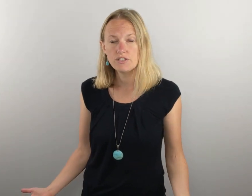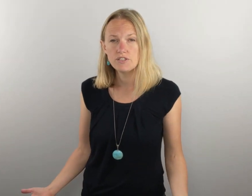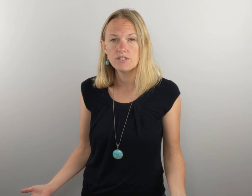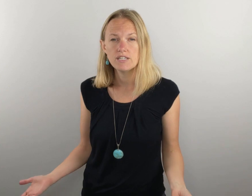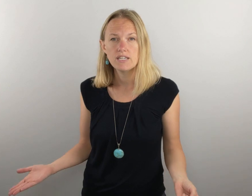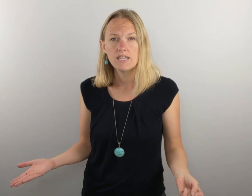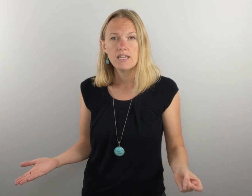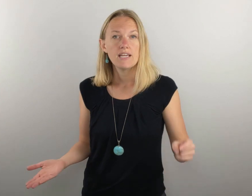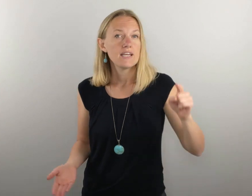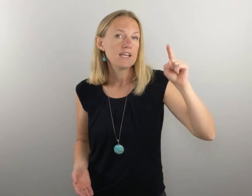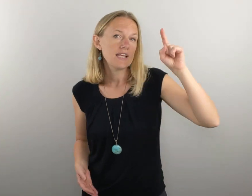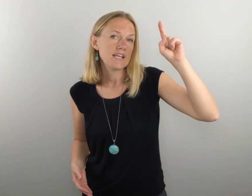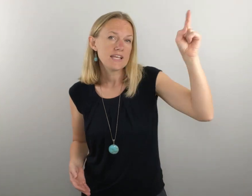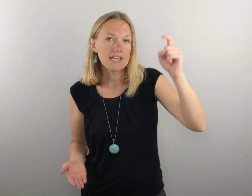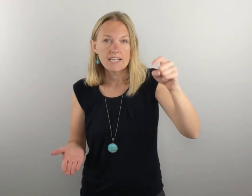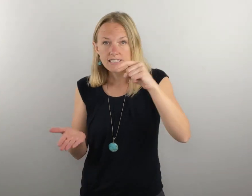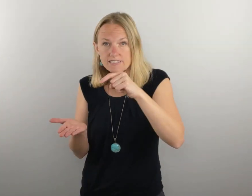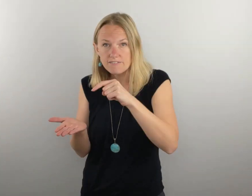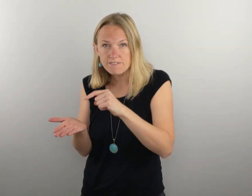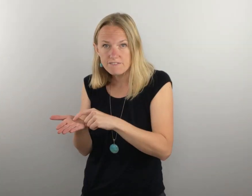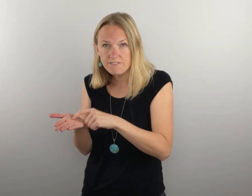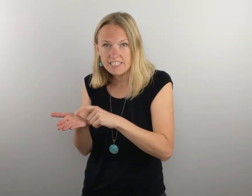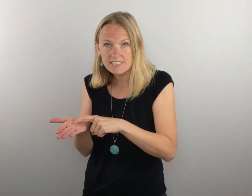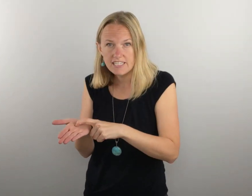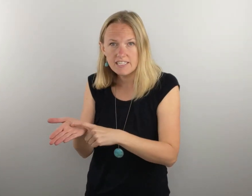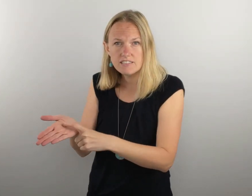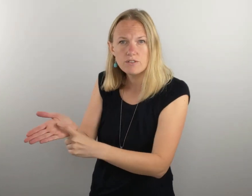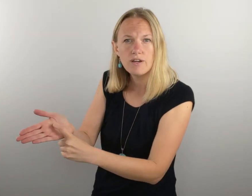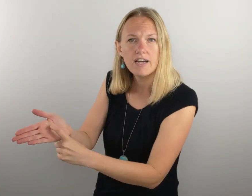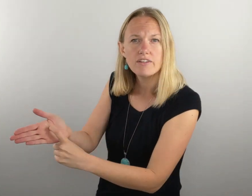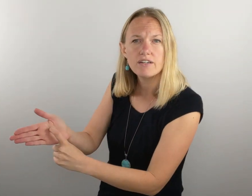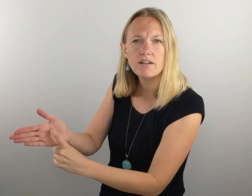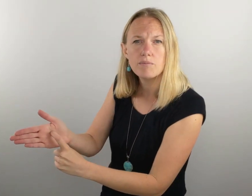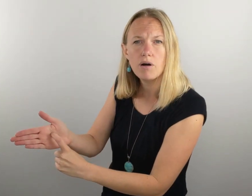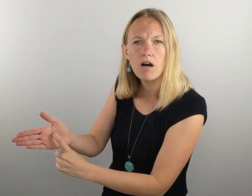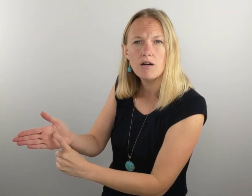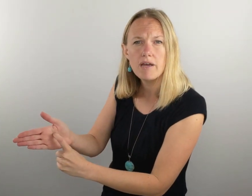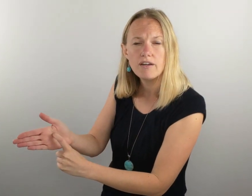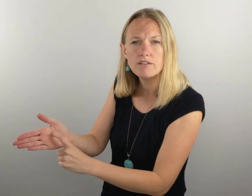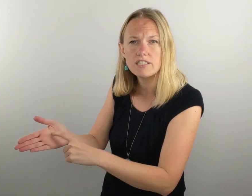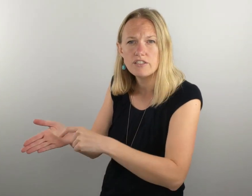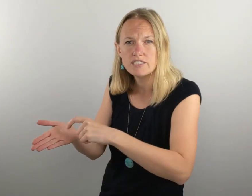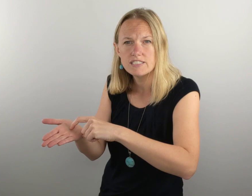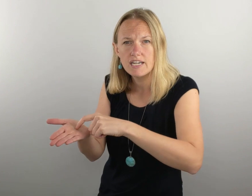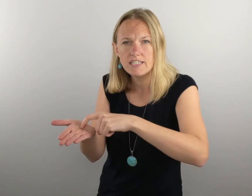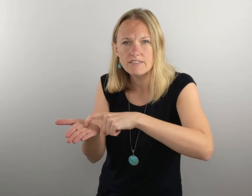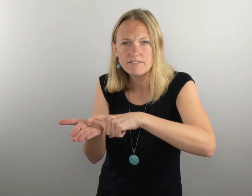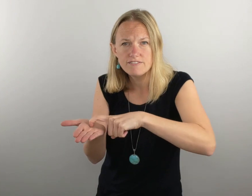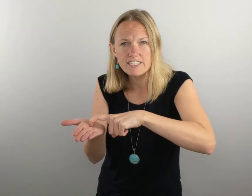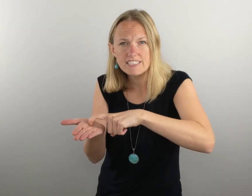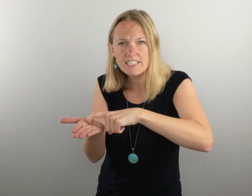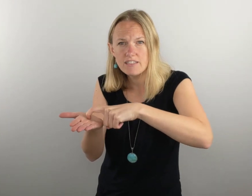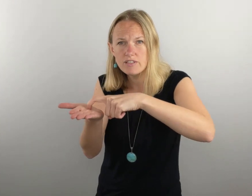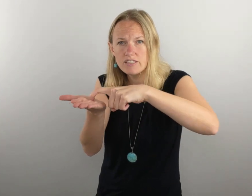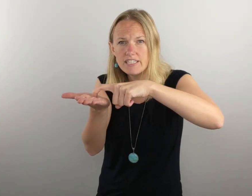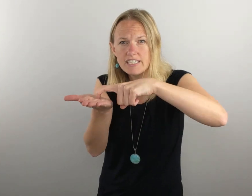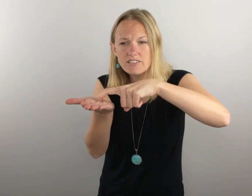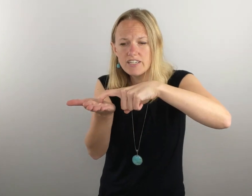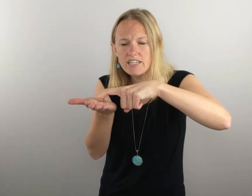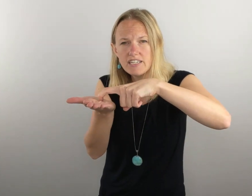do, he is fixing, so you have your palm out and you're just kind of fixing with your index finger. You